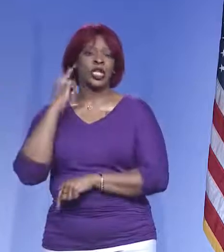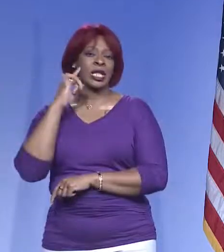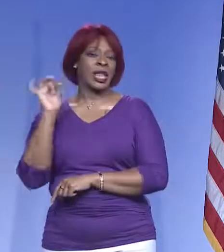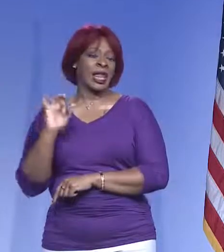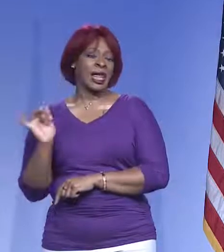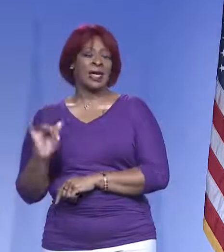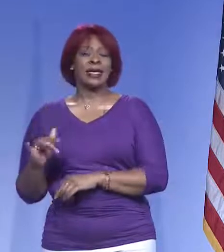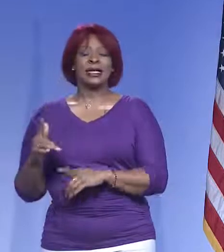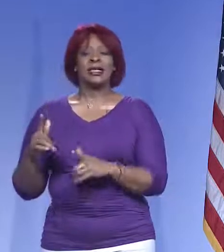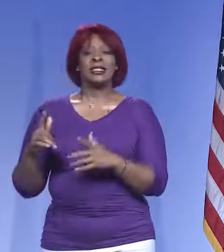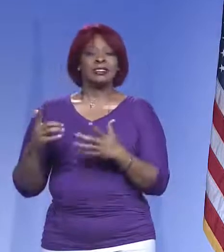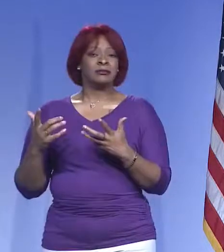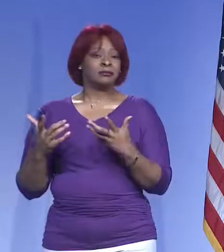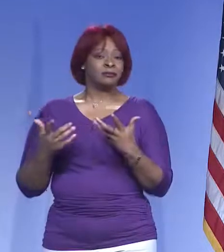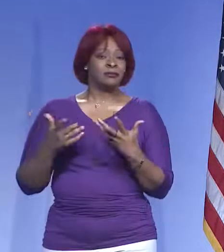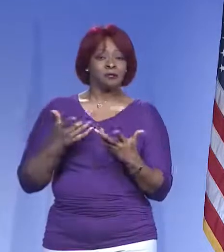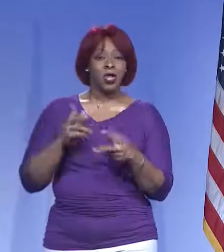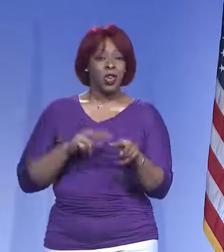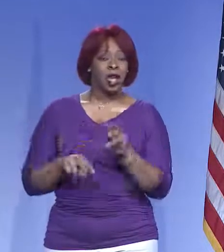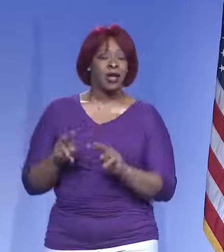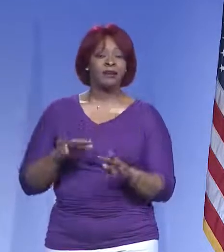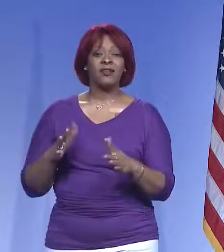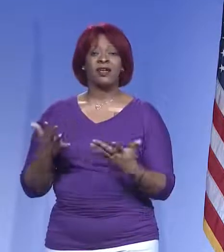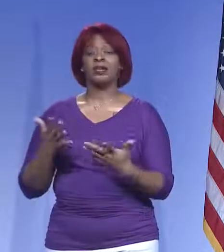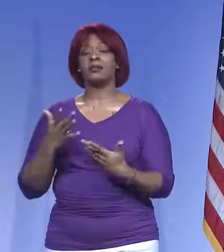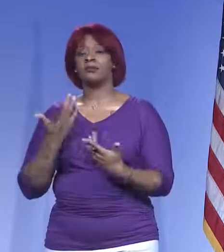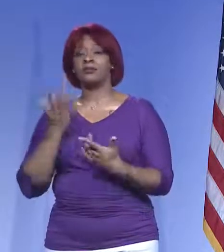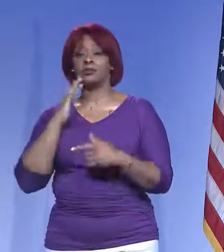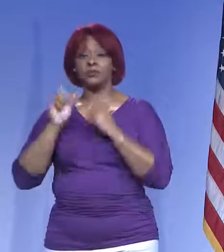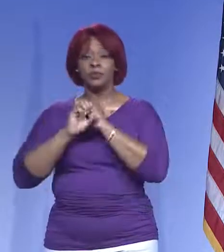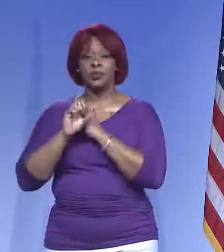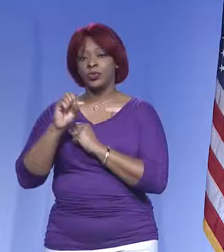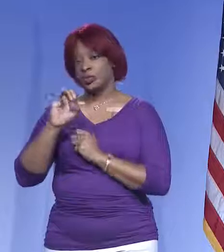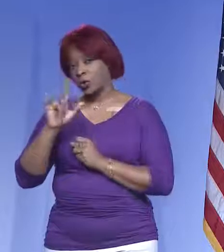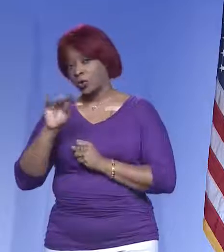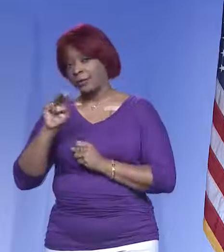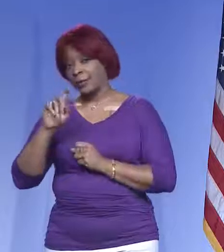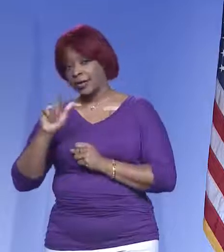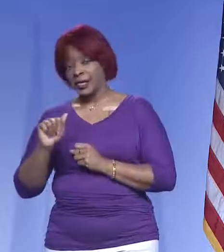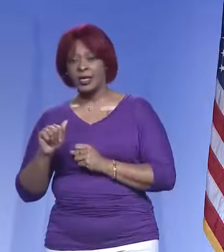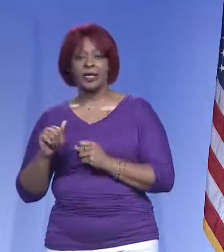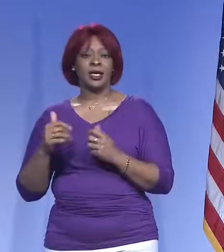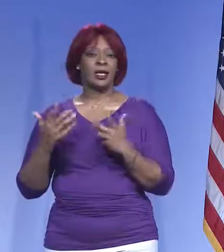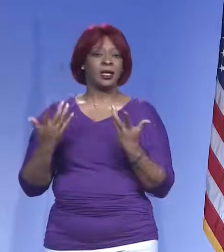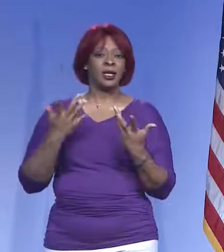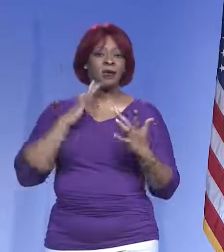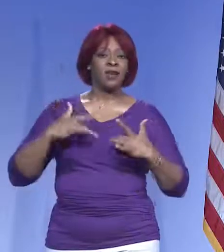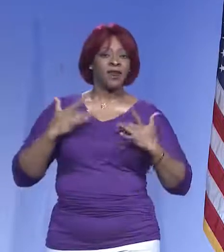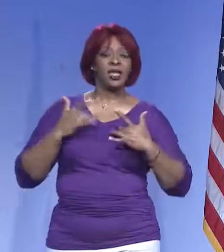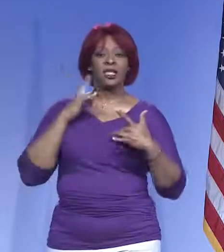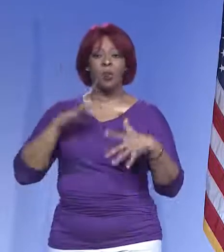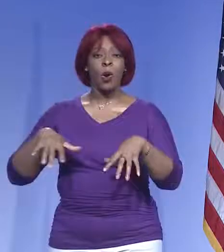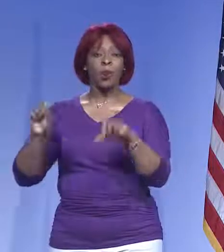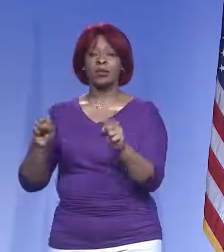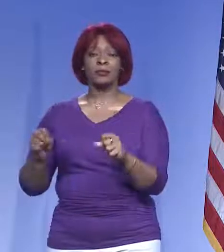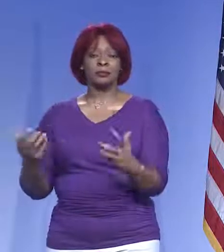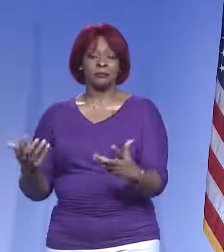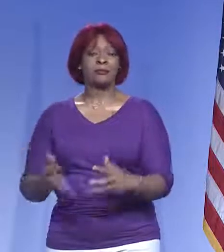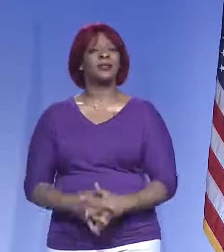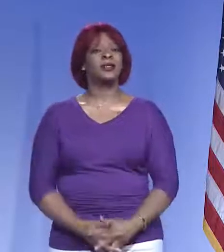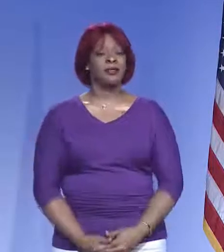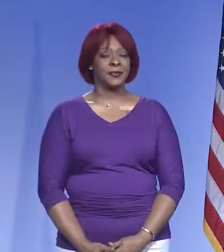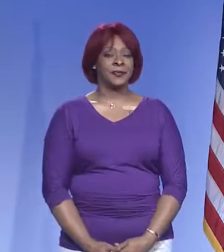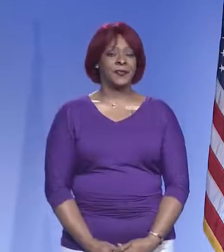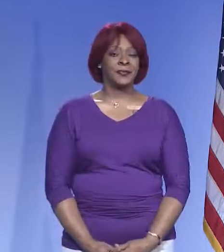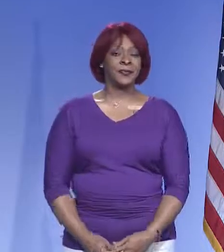be ambassadors? Are they, using social media? Will there be events that they're attending or holding? All right,